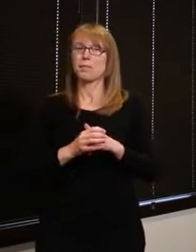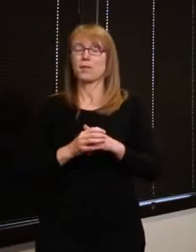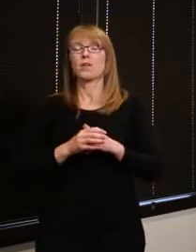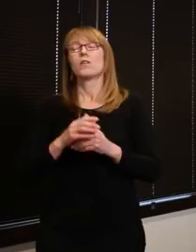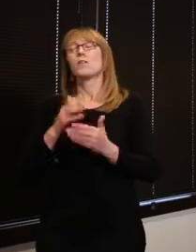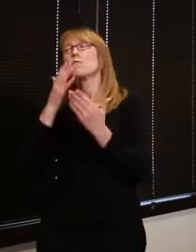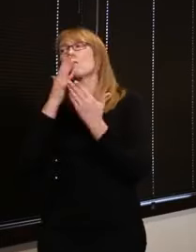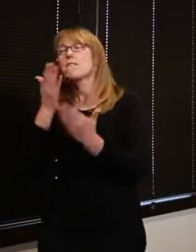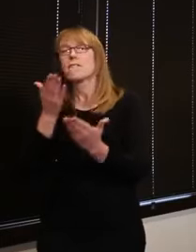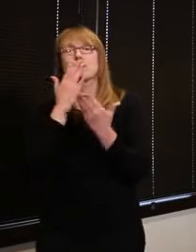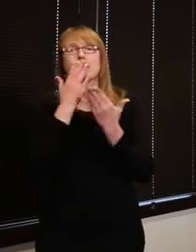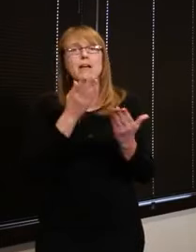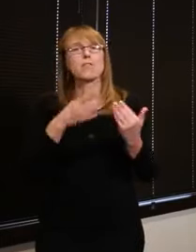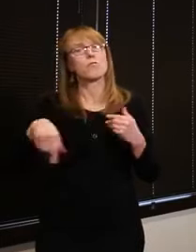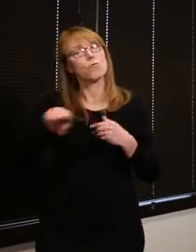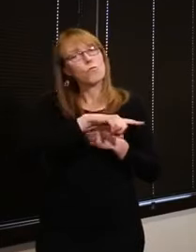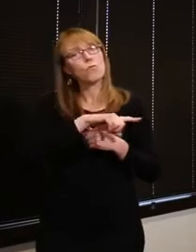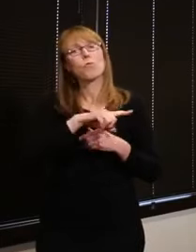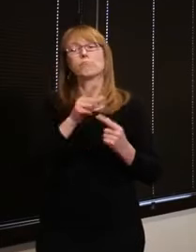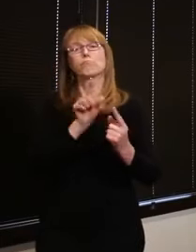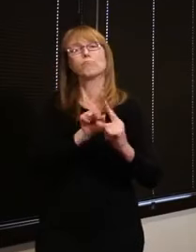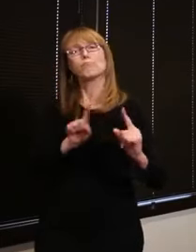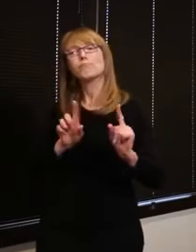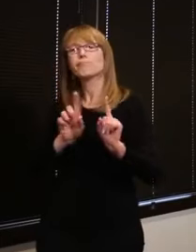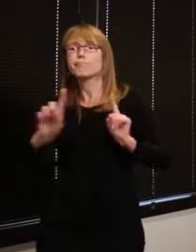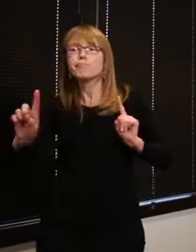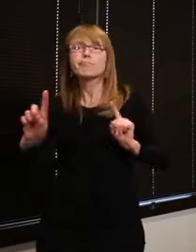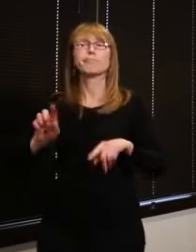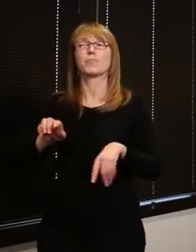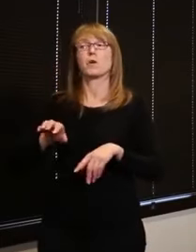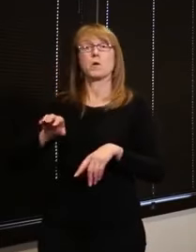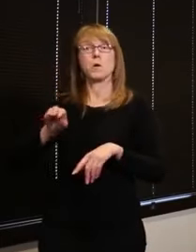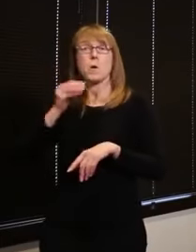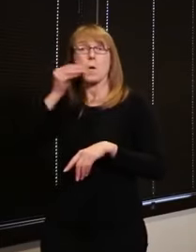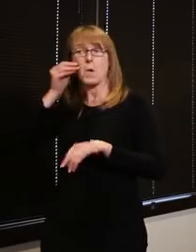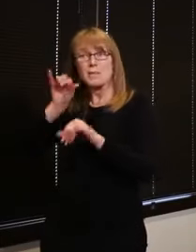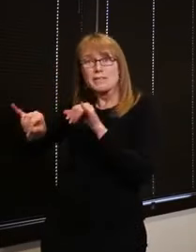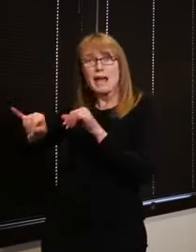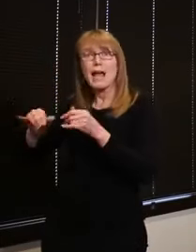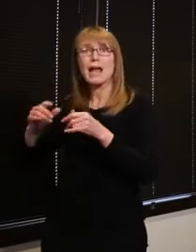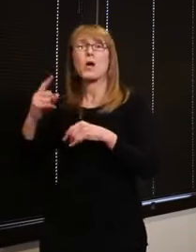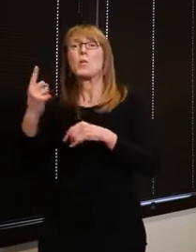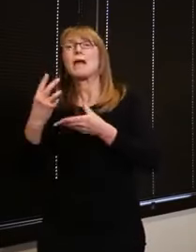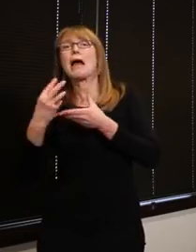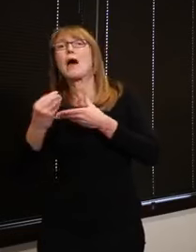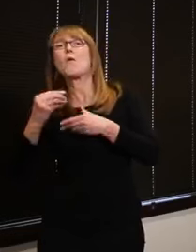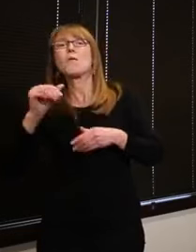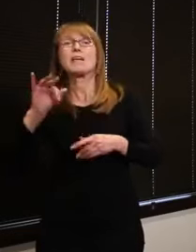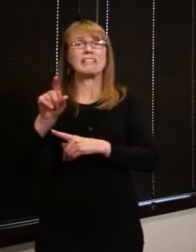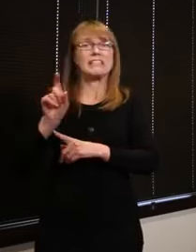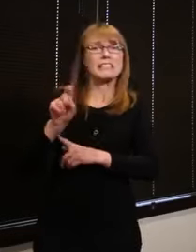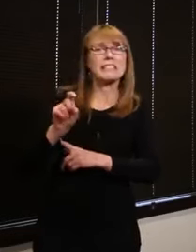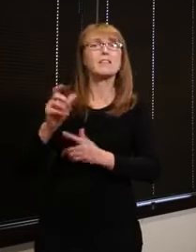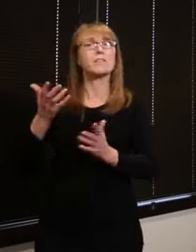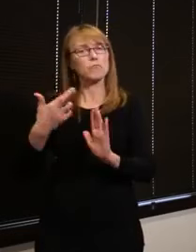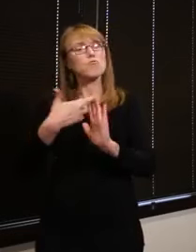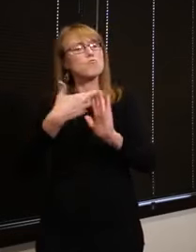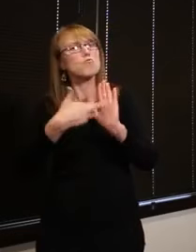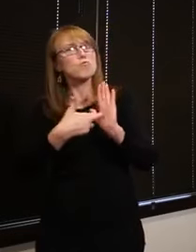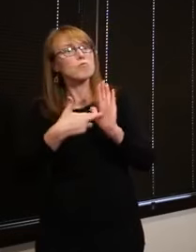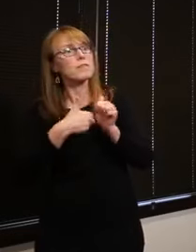rules, everything to really bring that curve down. It has paid off. But we can't let up